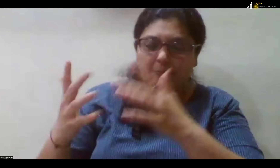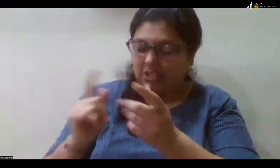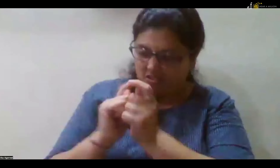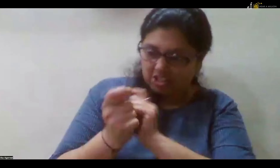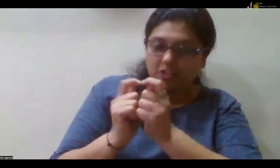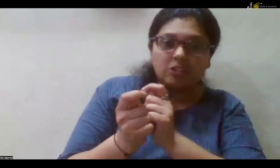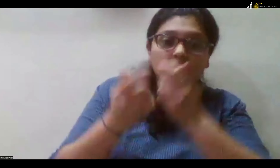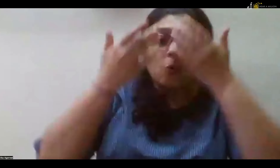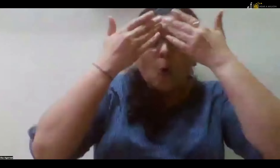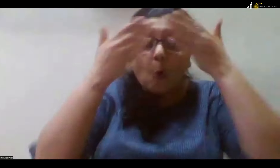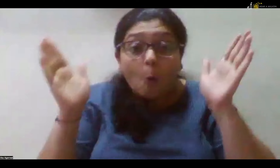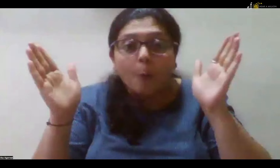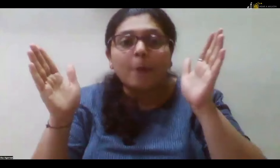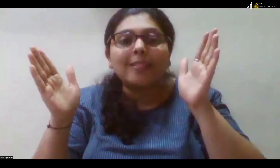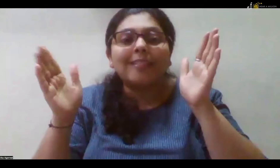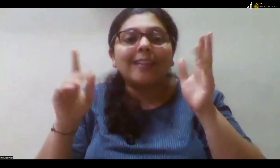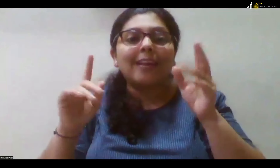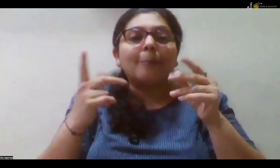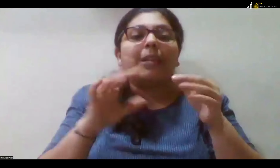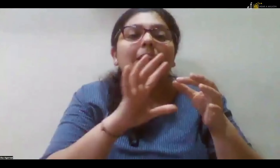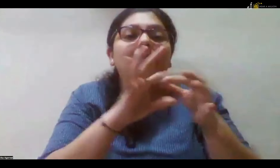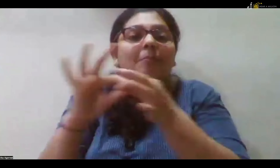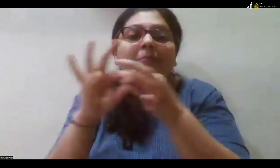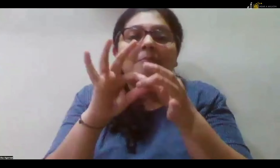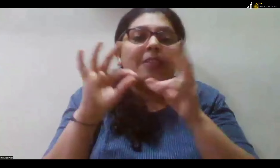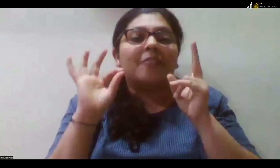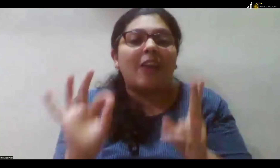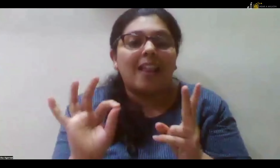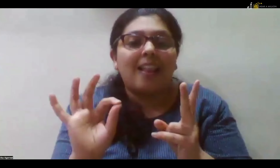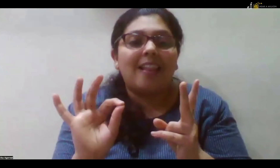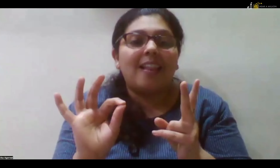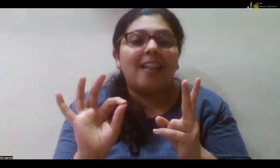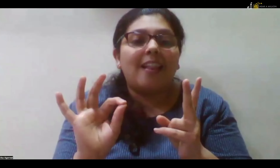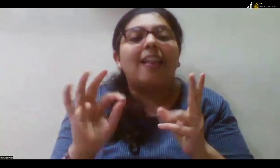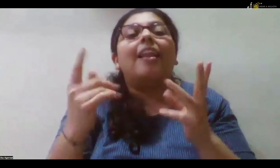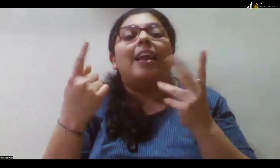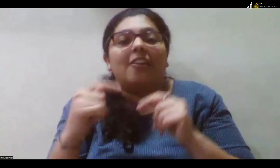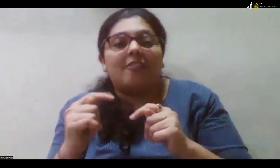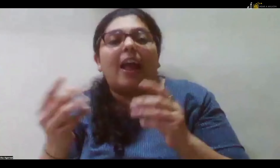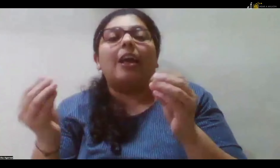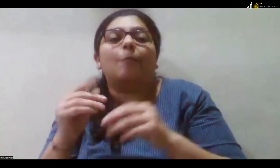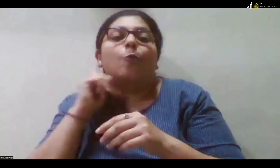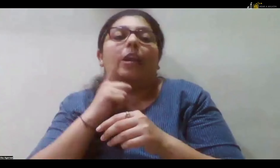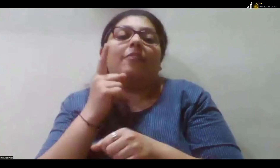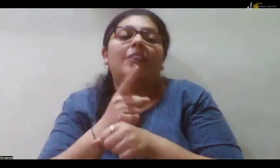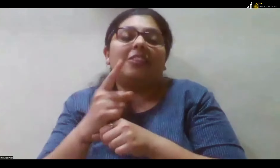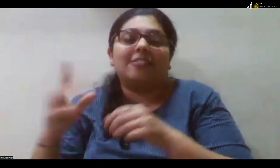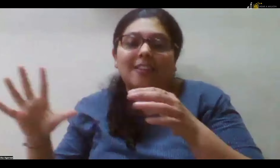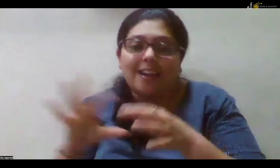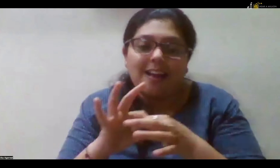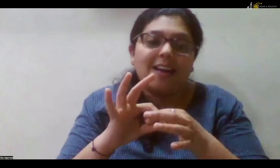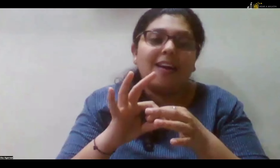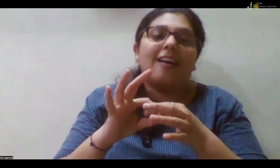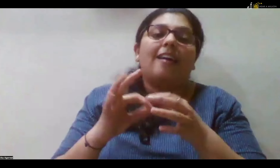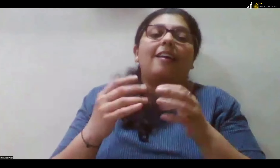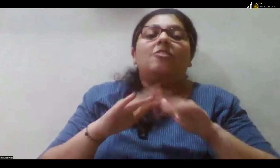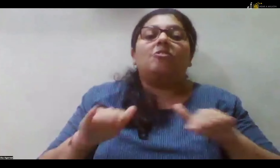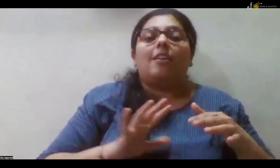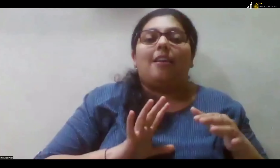We also need to have more people stand up and demand for change, and really